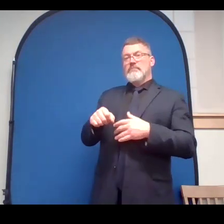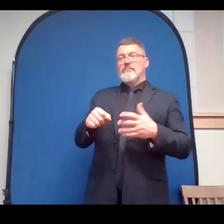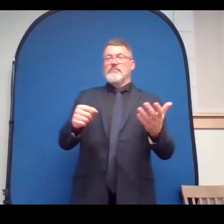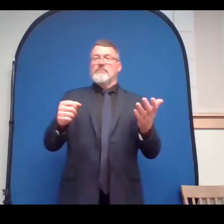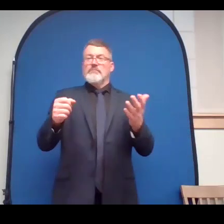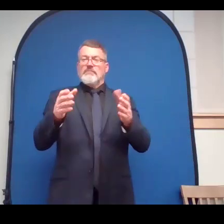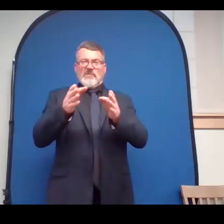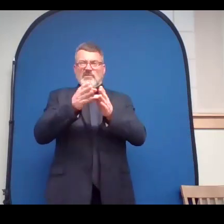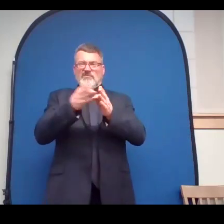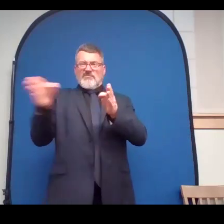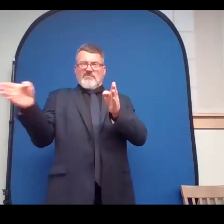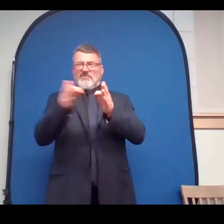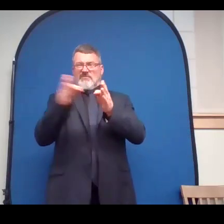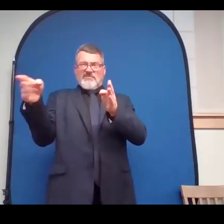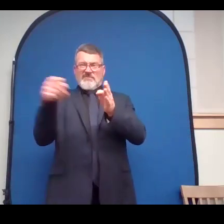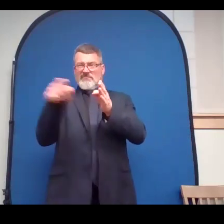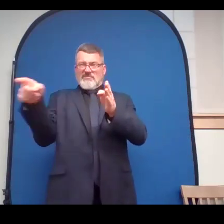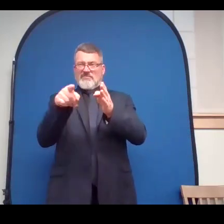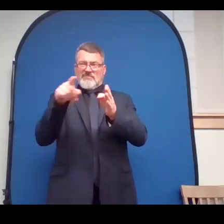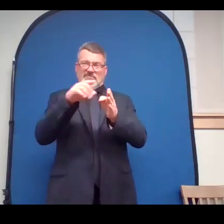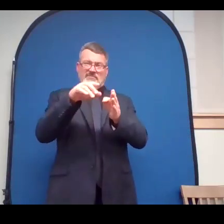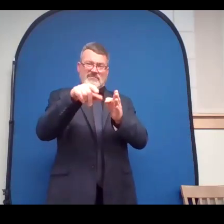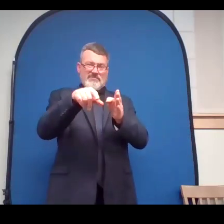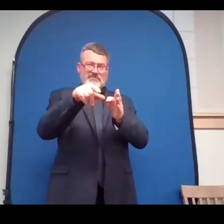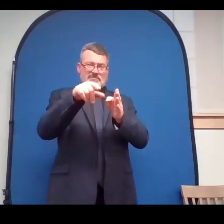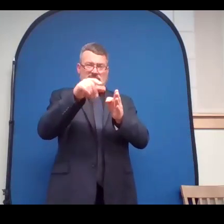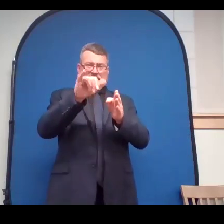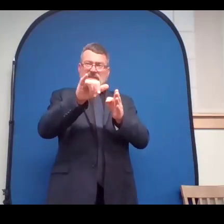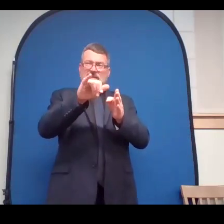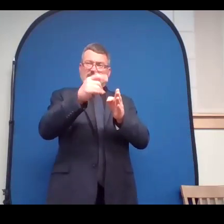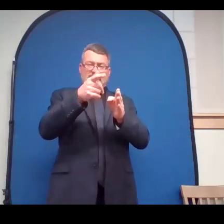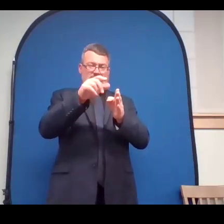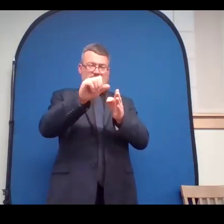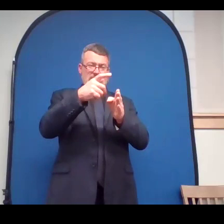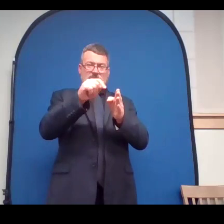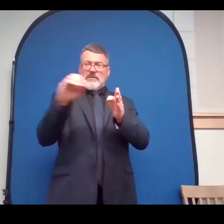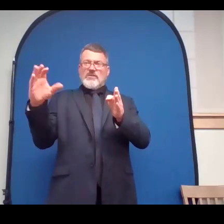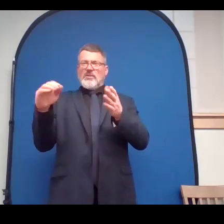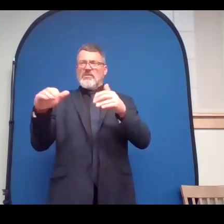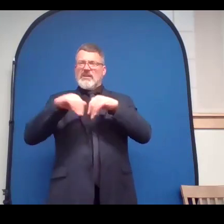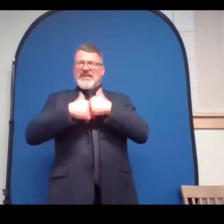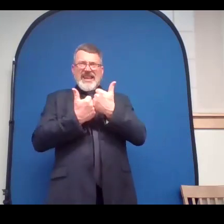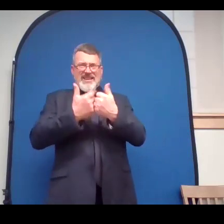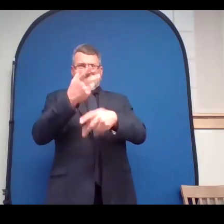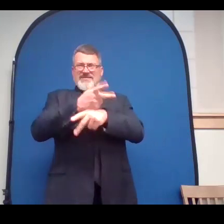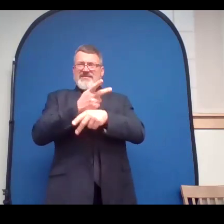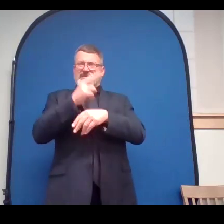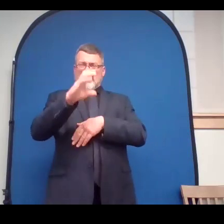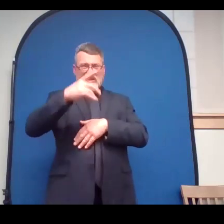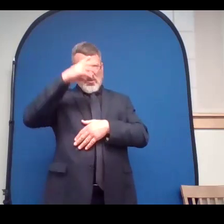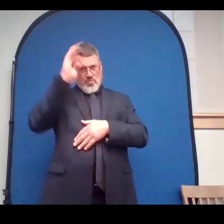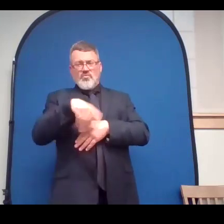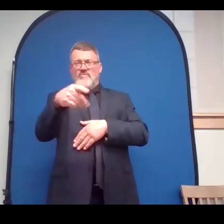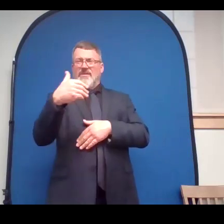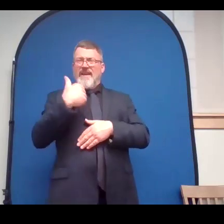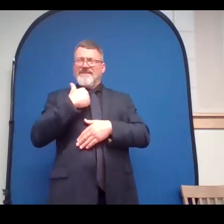of Robert Card when you believed that he was continuing to suffer from a mental illness and was a